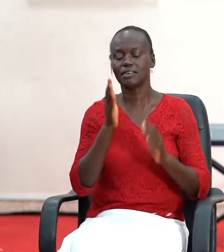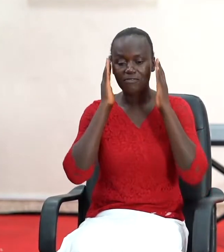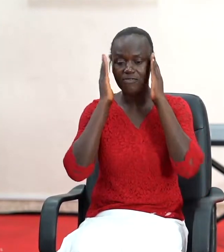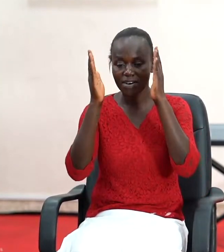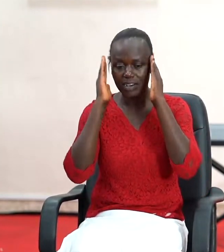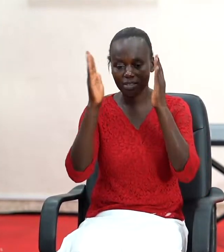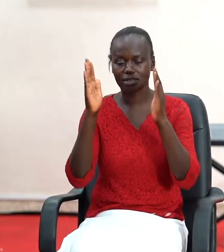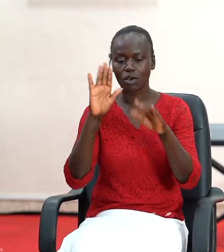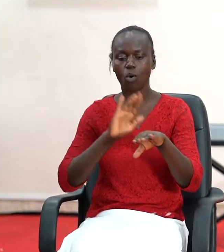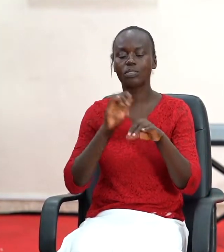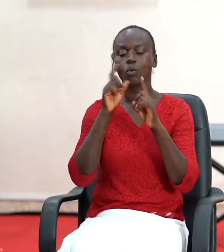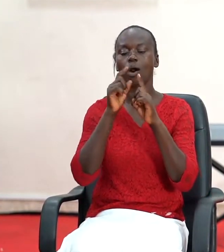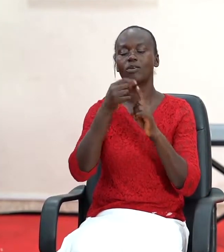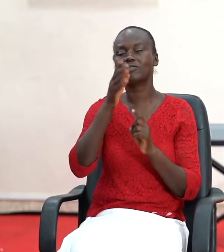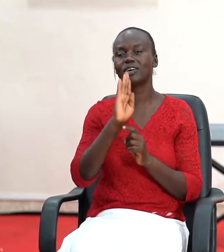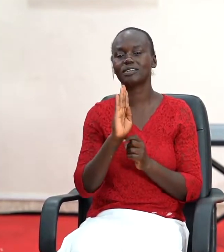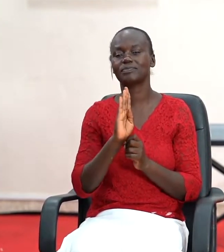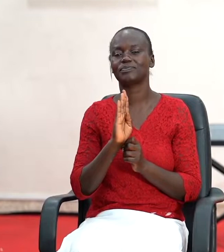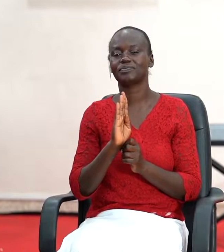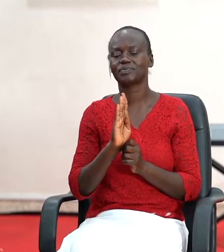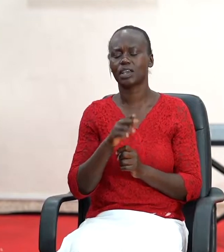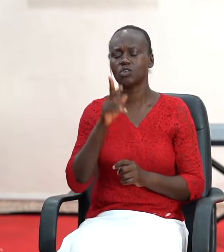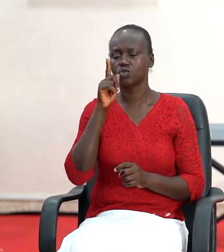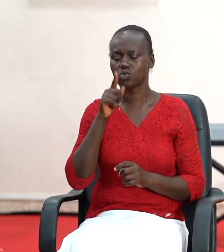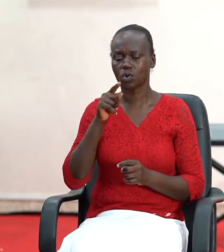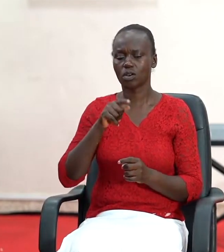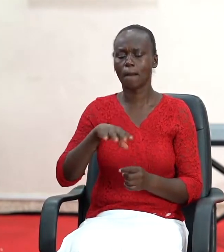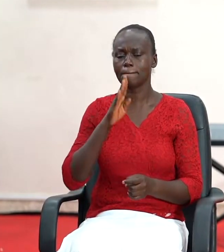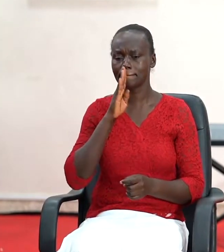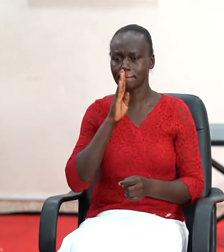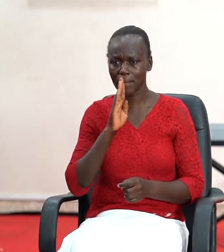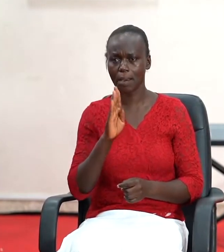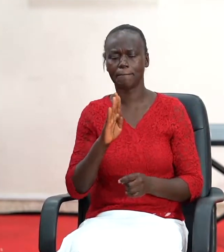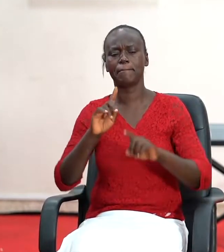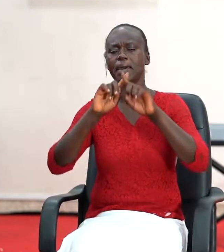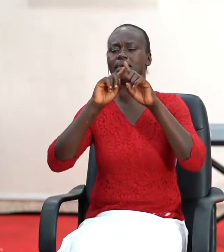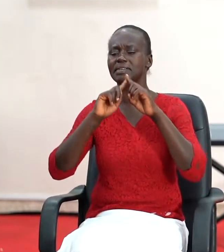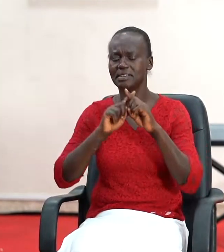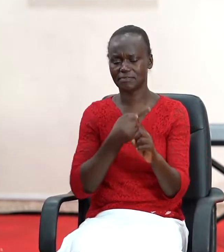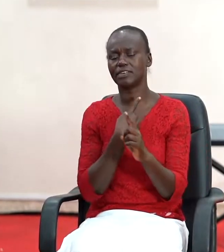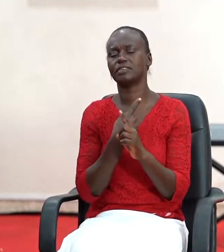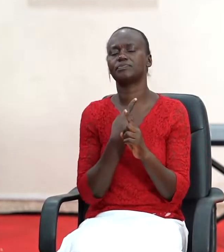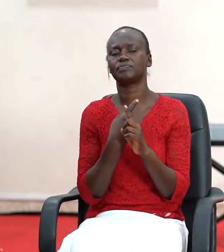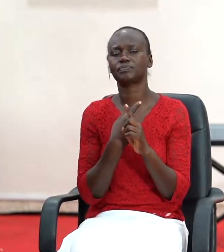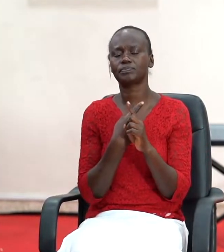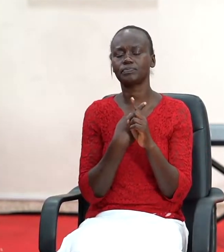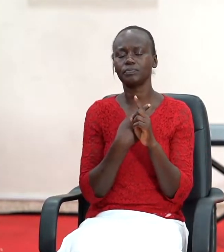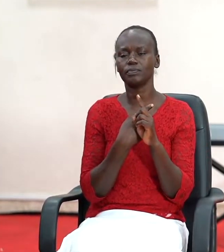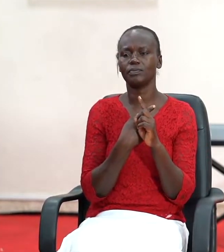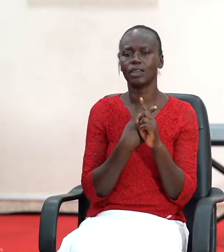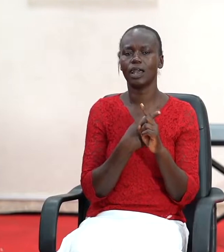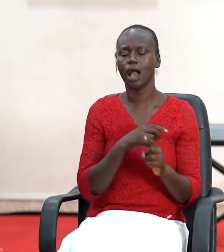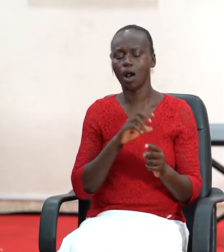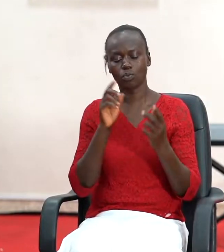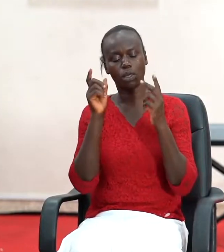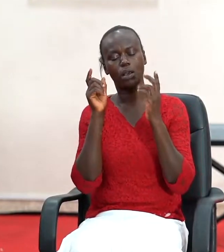Focus on the word of God. You should stand out like these three boys. Wadi ya tatu, ambayo Paul anatumia, akibonga